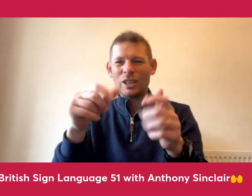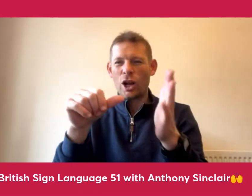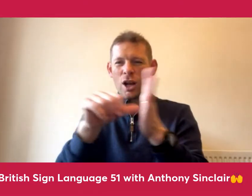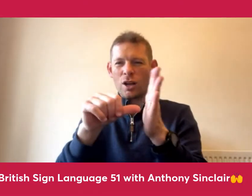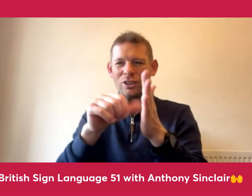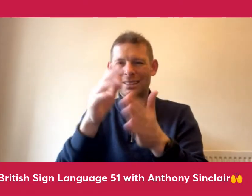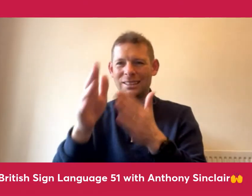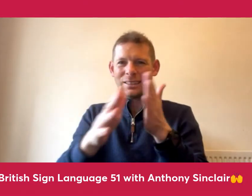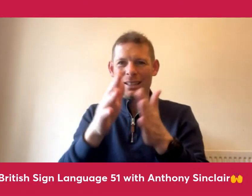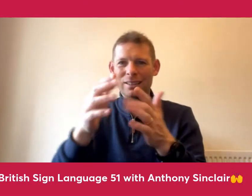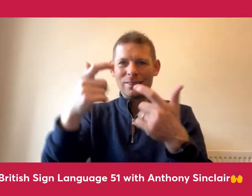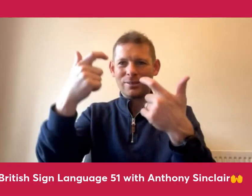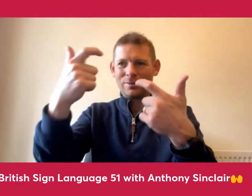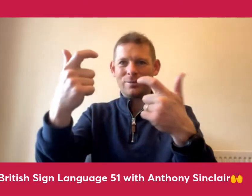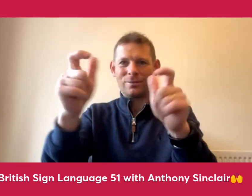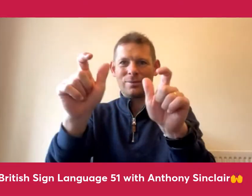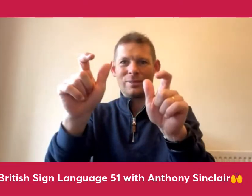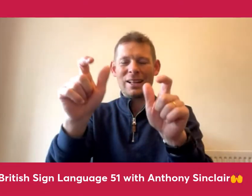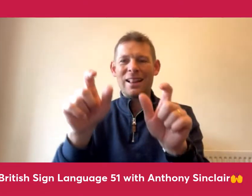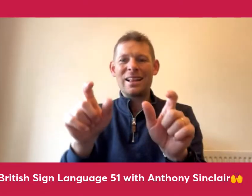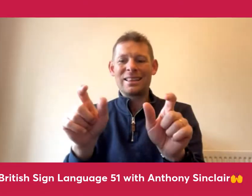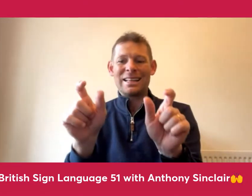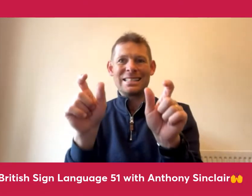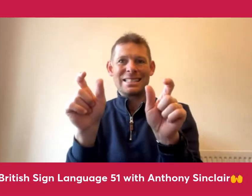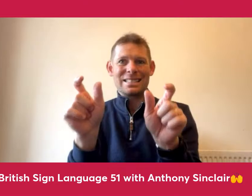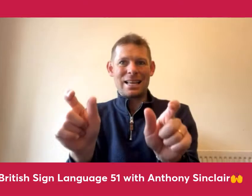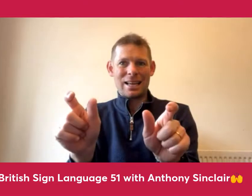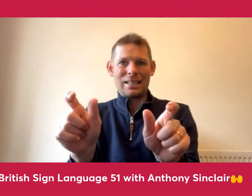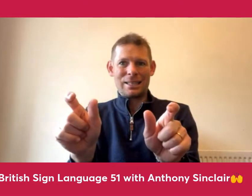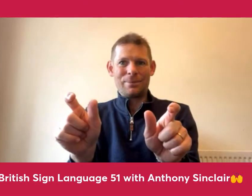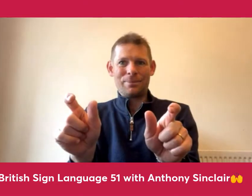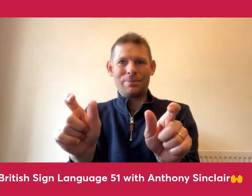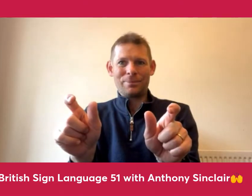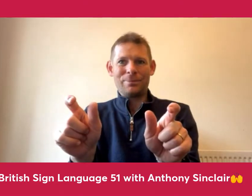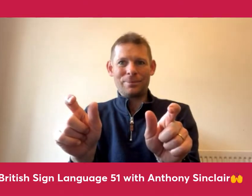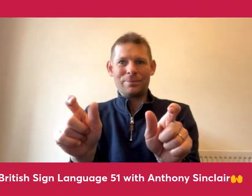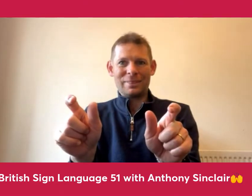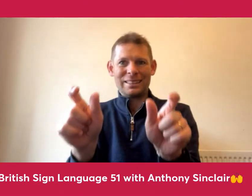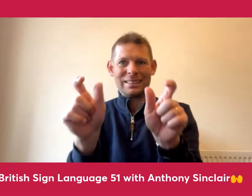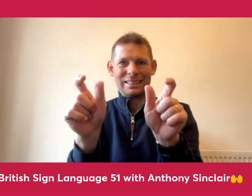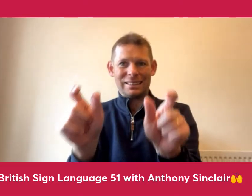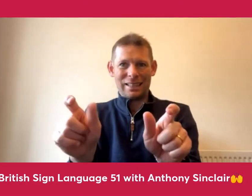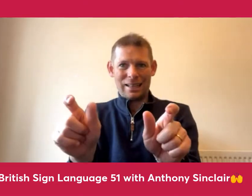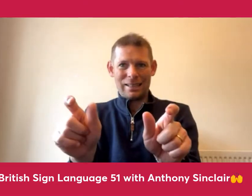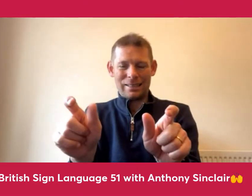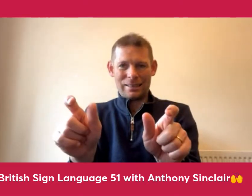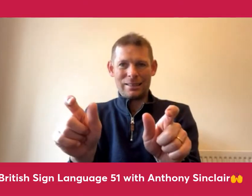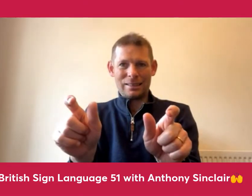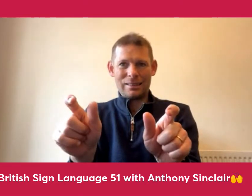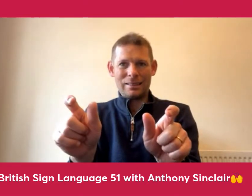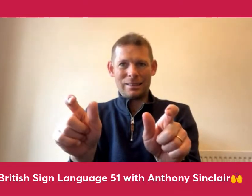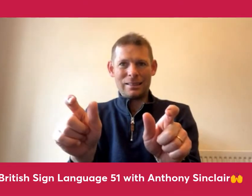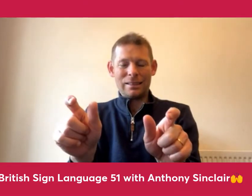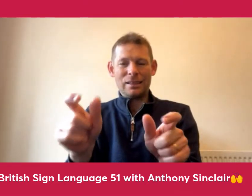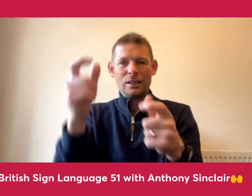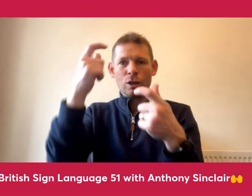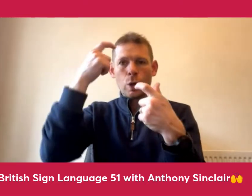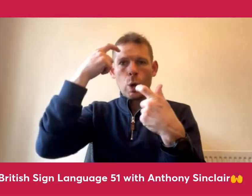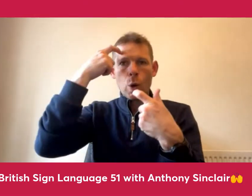Hotel. That's a hard sign. So if you watch, that's how we sign stay. So it's the